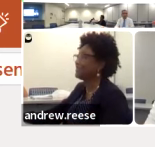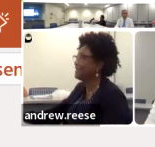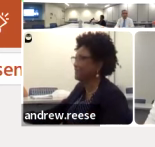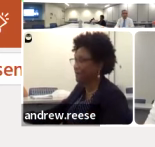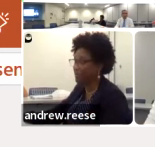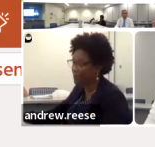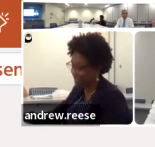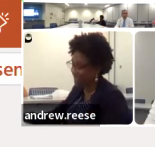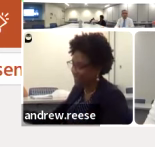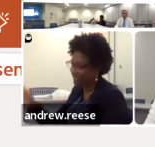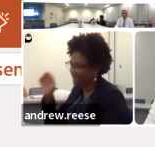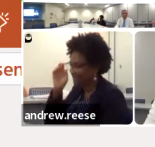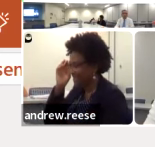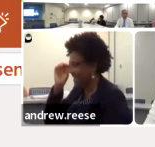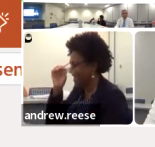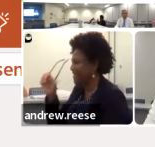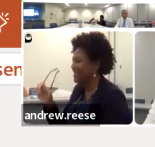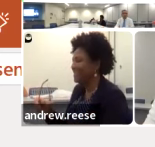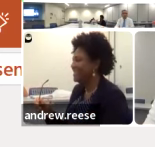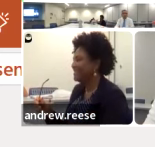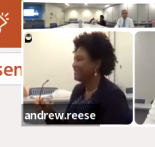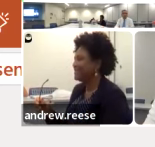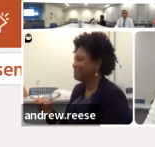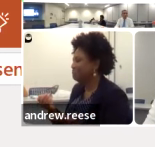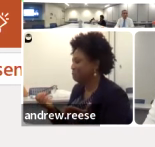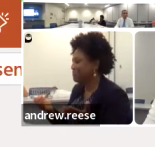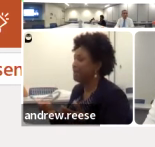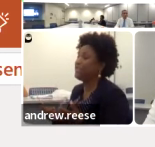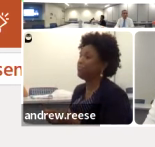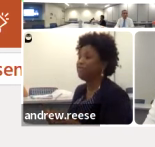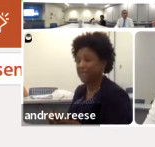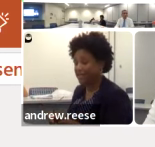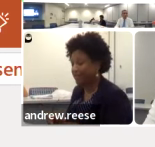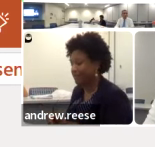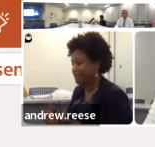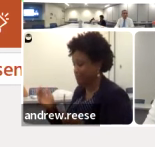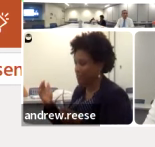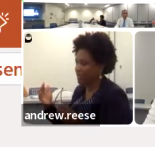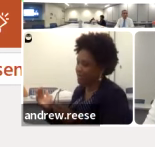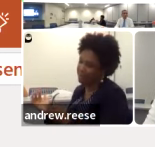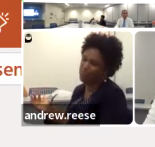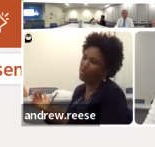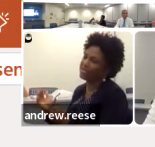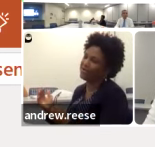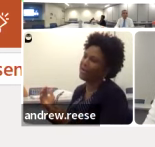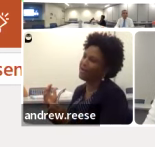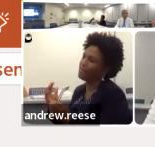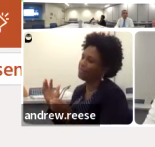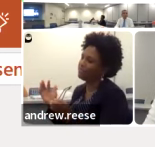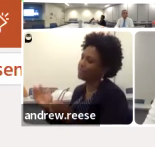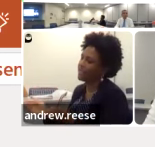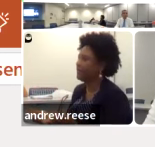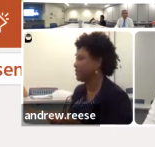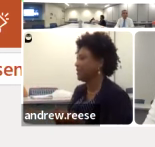Benefits counseling is very important. Again, having the privilege of having worked